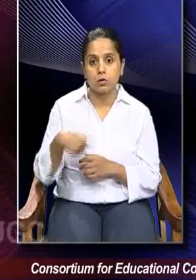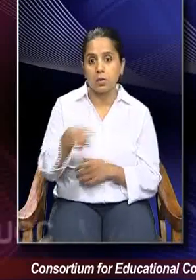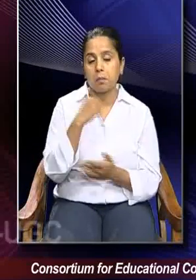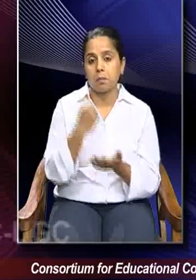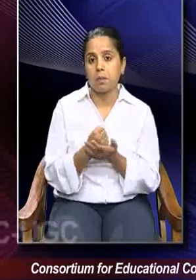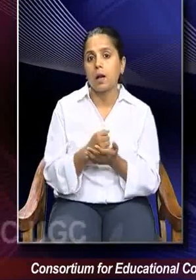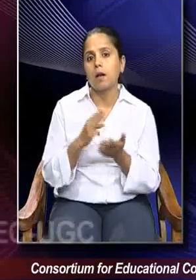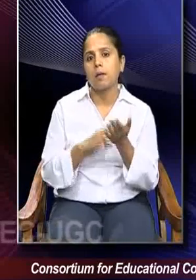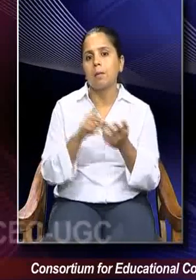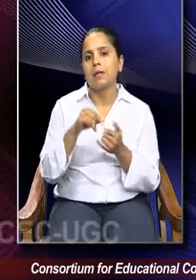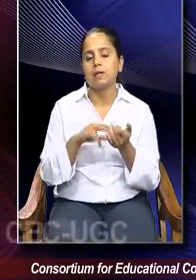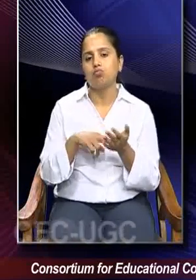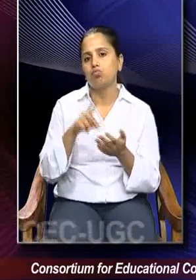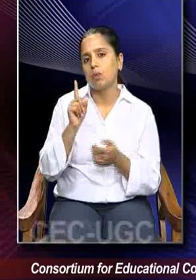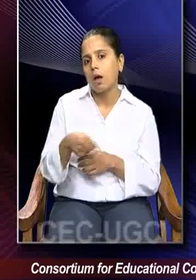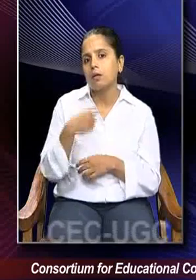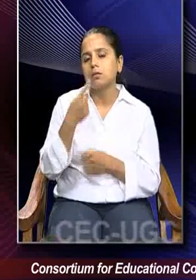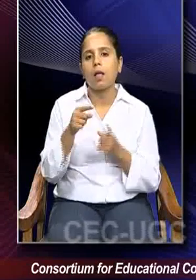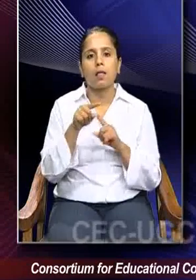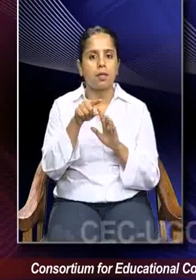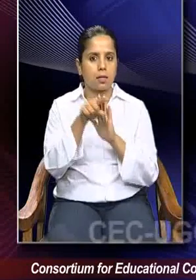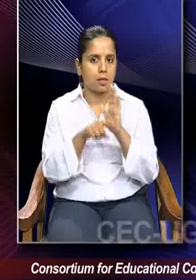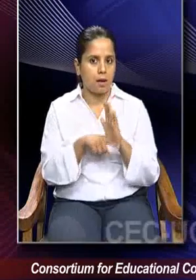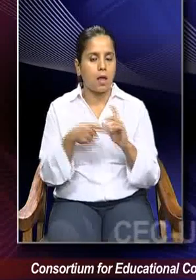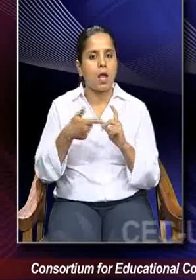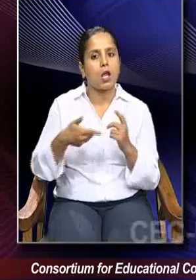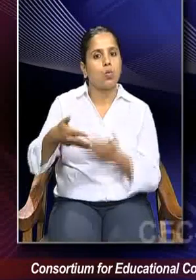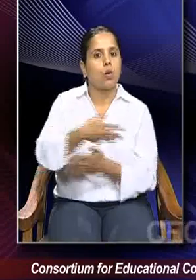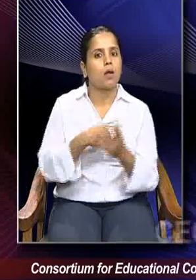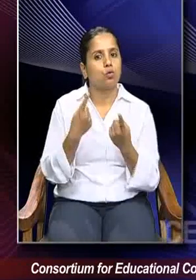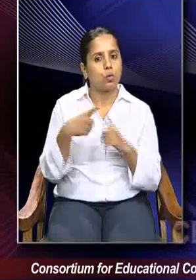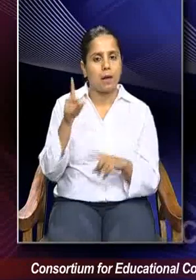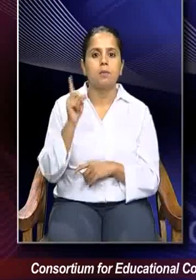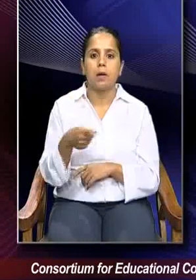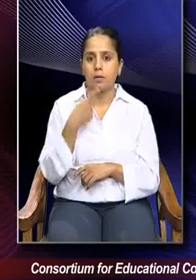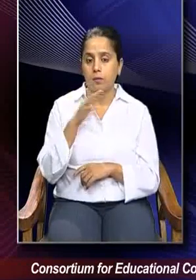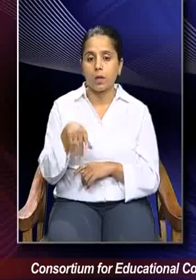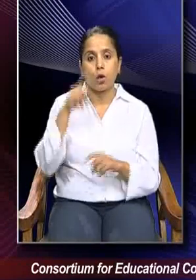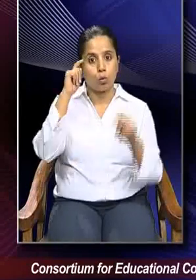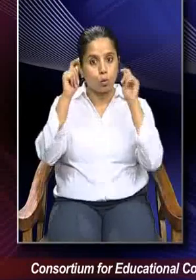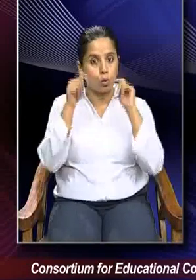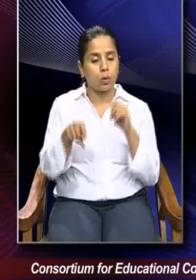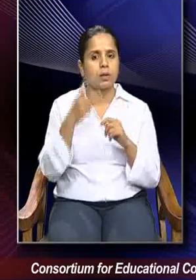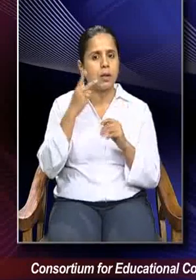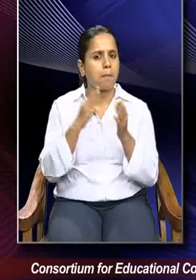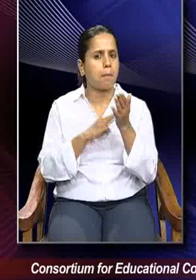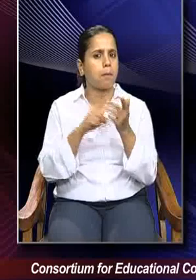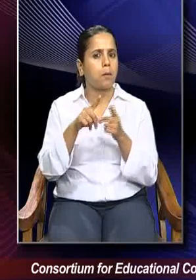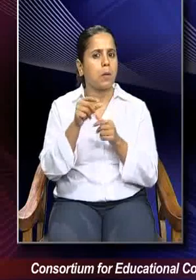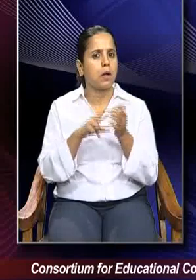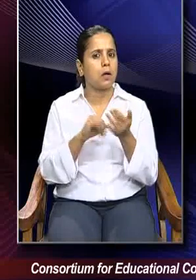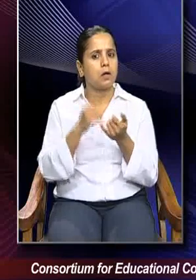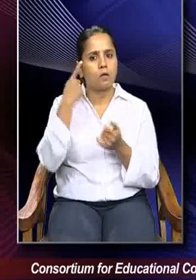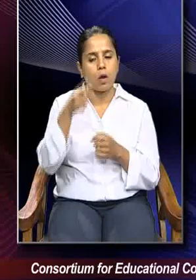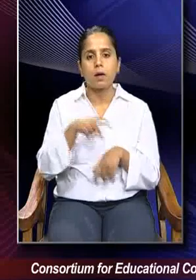Means should be ethical and they should be environmentally viable. The role of means is critical for the